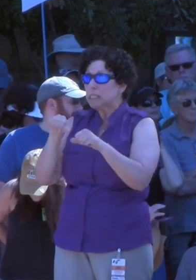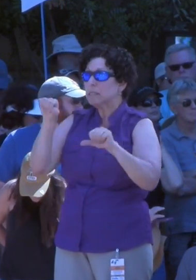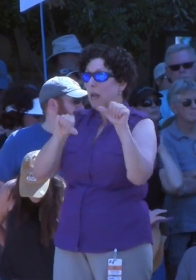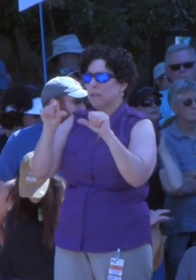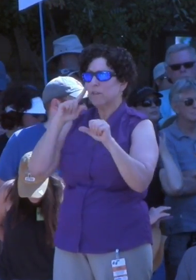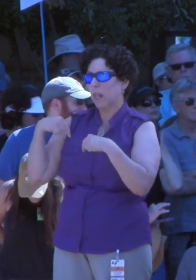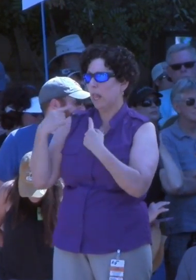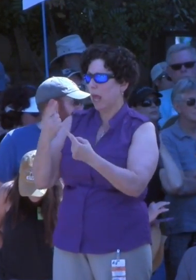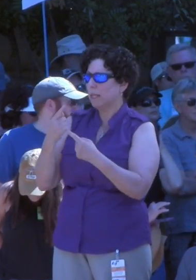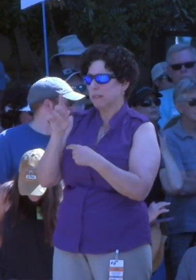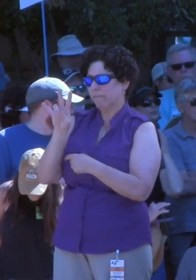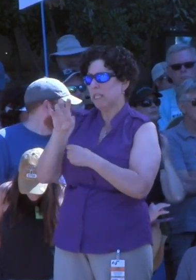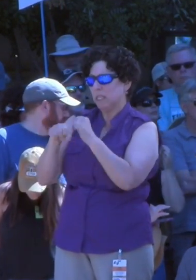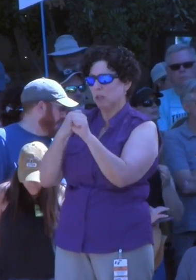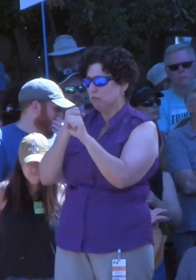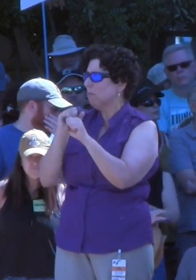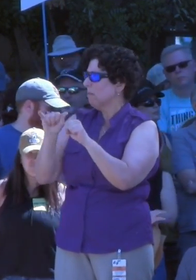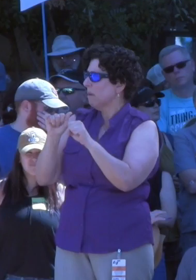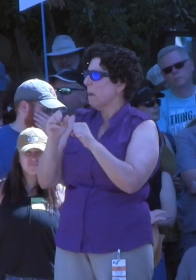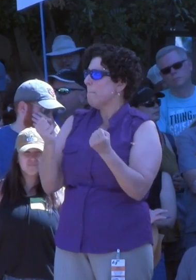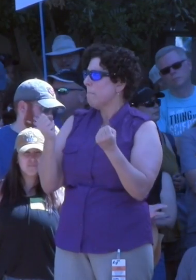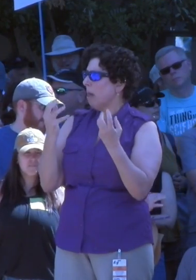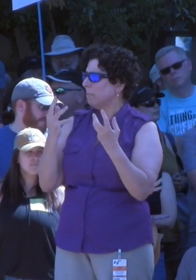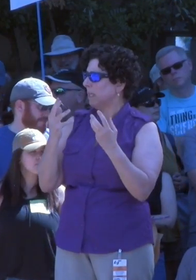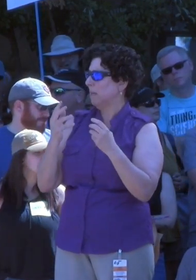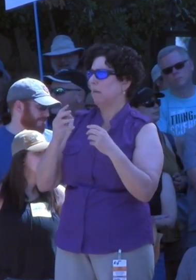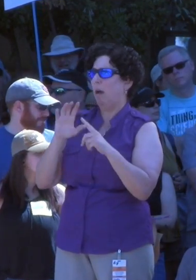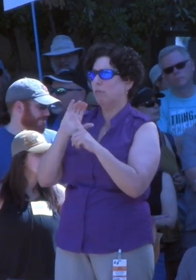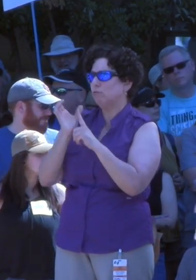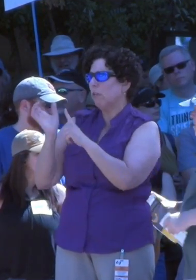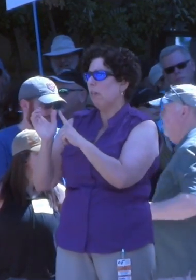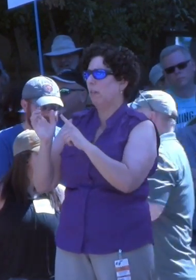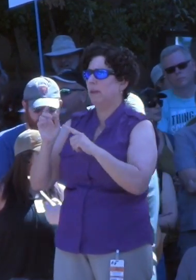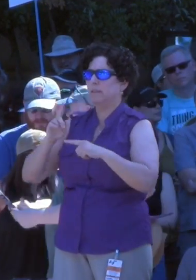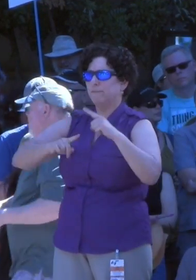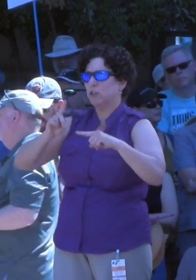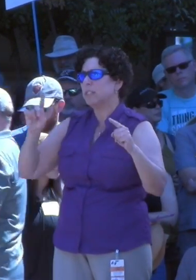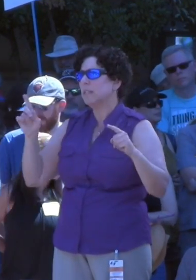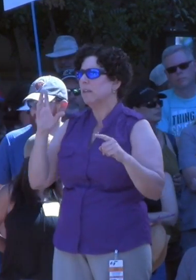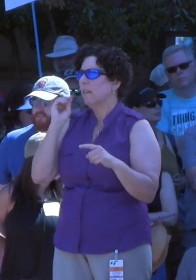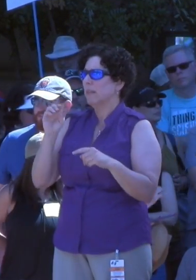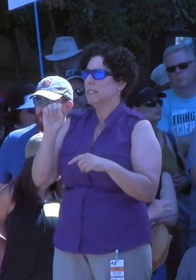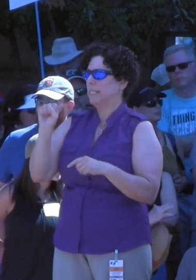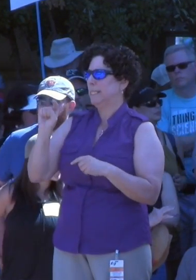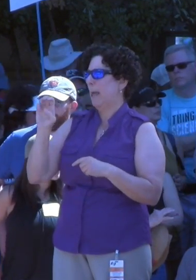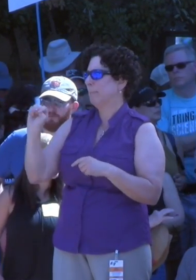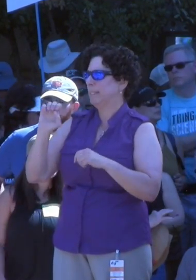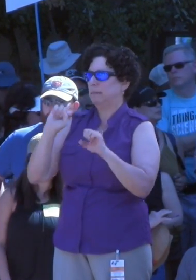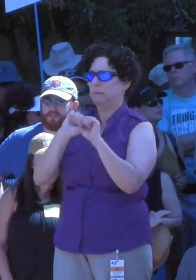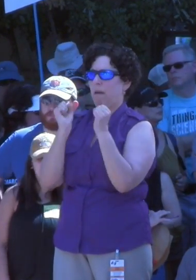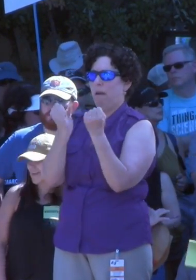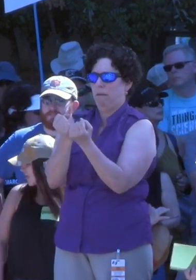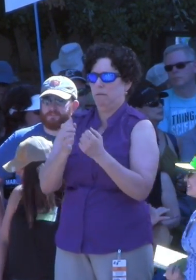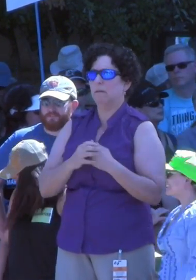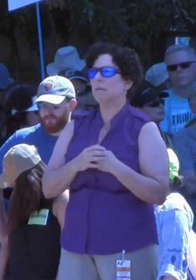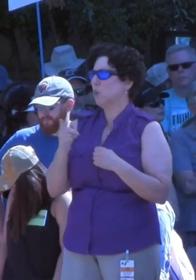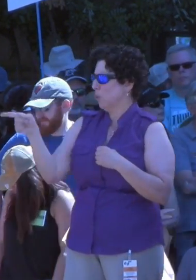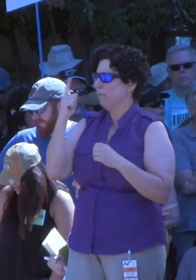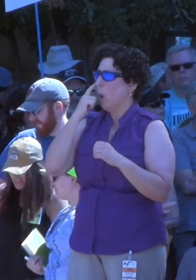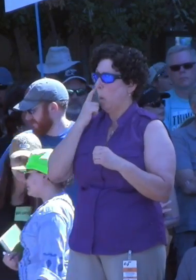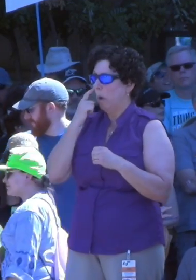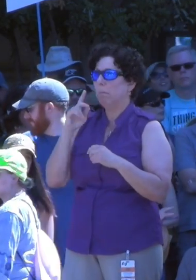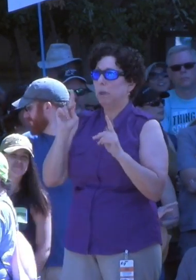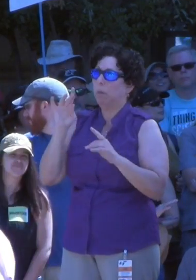2 years, which is the country's largest multicultural, multidisciplinary STEM society. And just like you may have witnessed